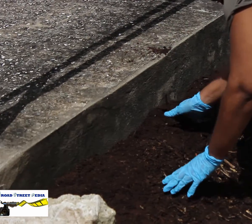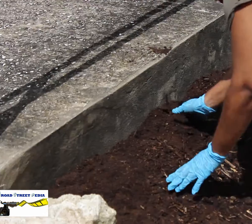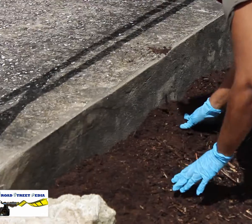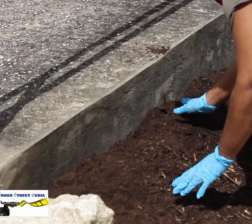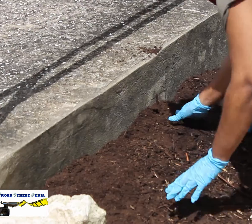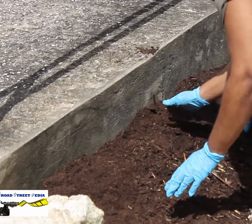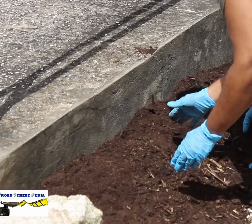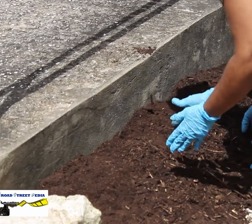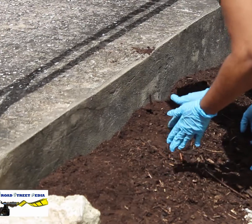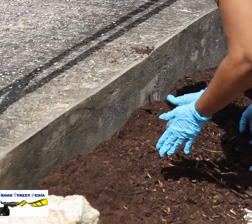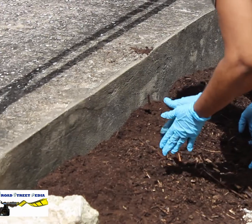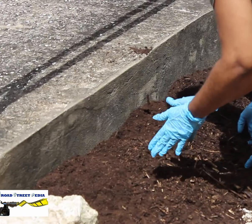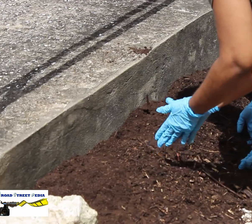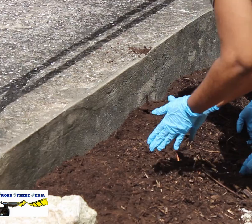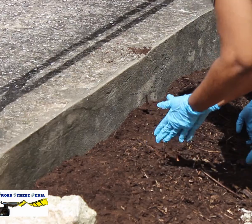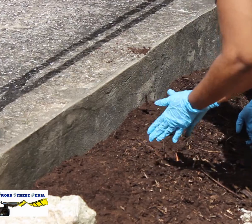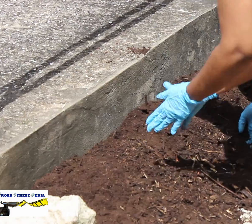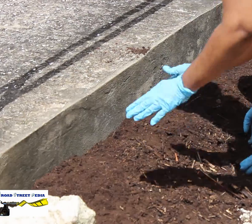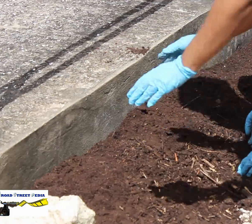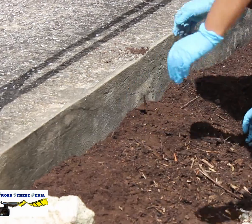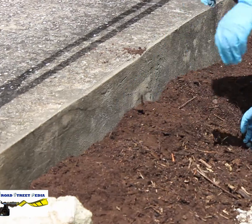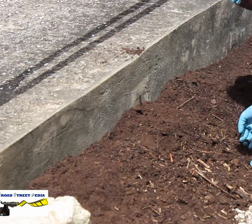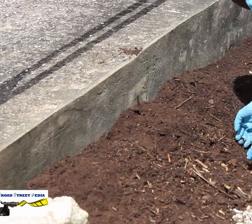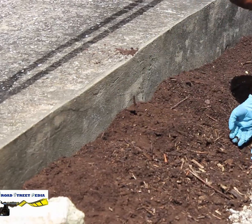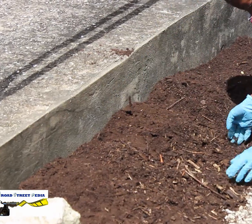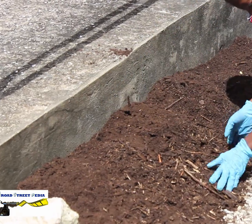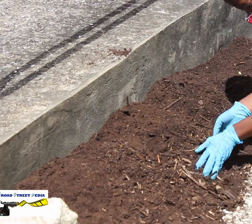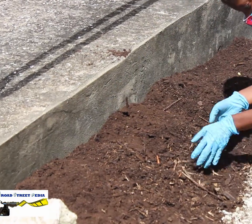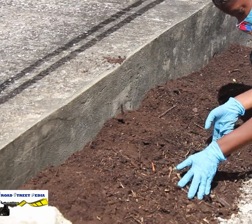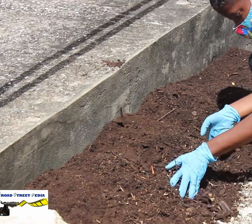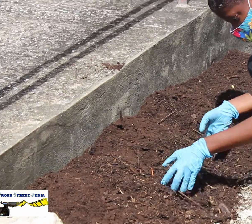they will sort that out. They will sort that out.